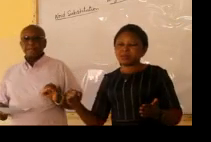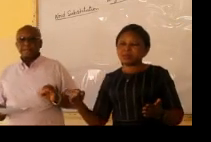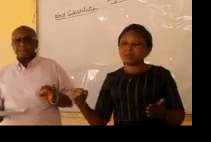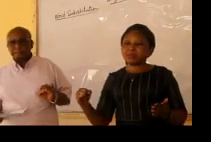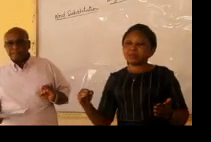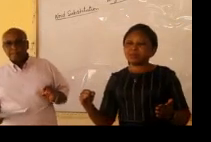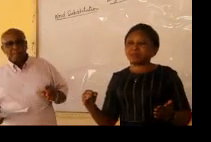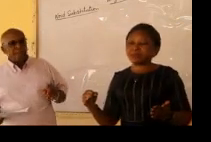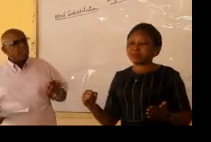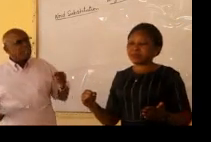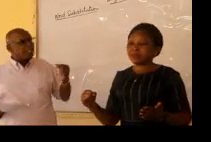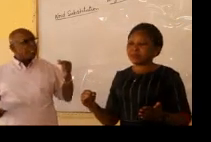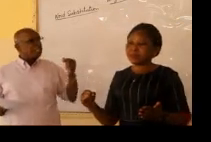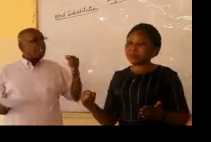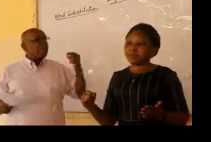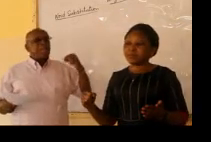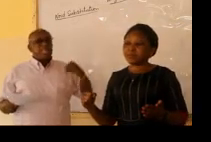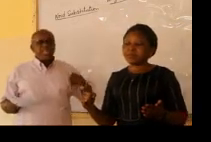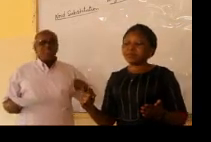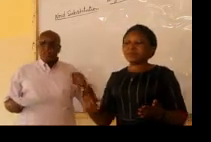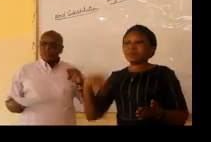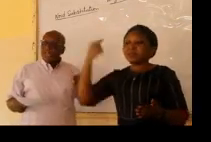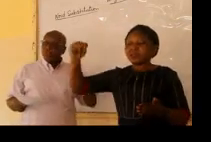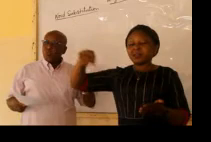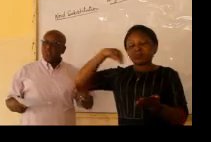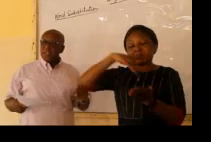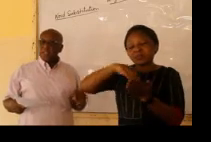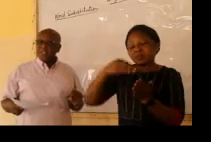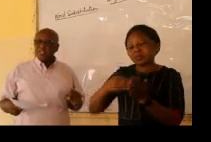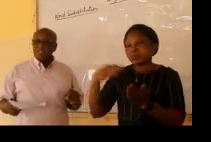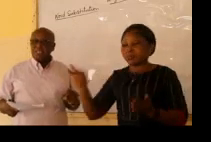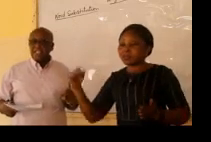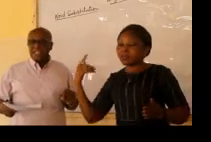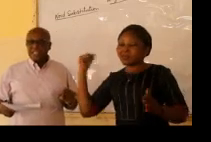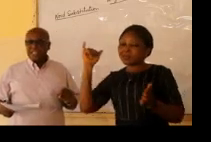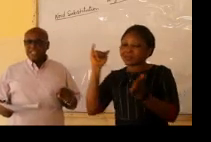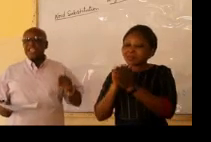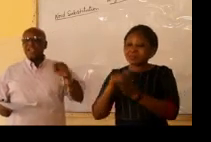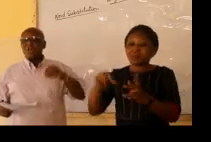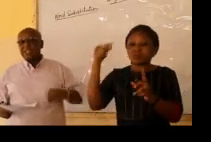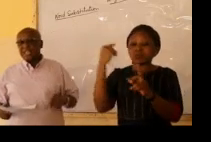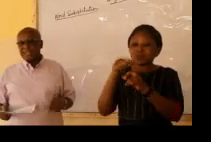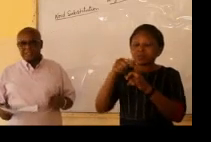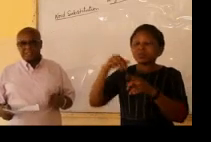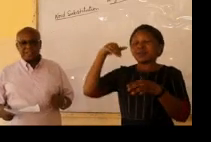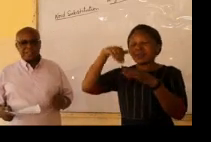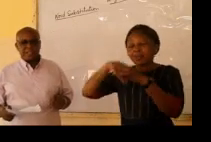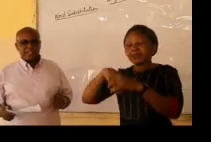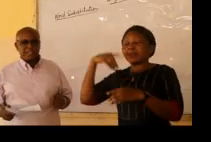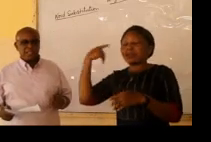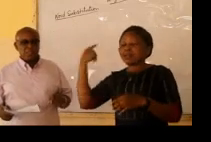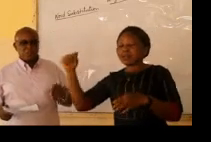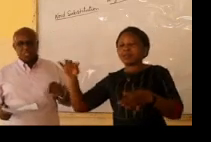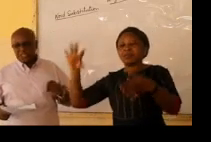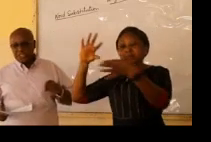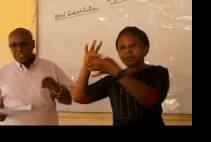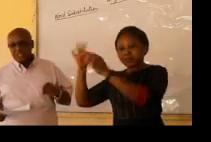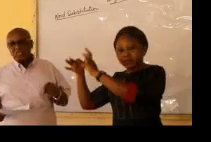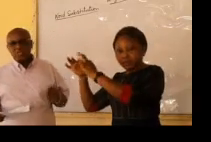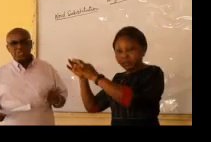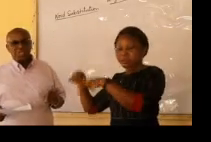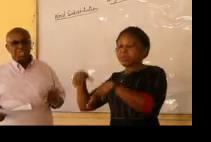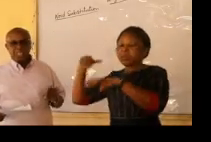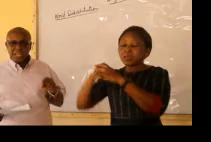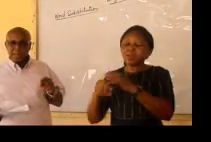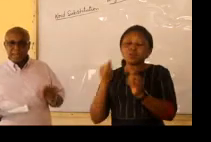means the meaning of that word in the context in which it